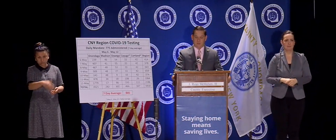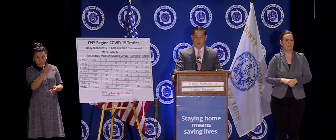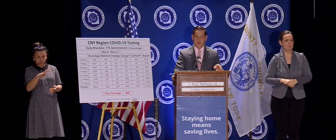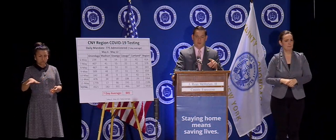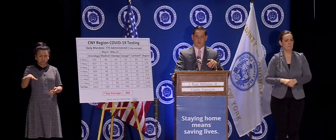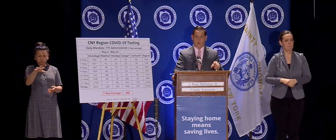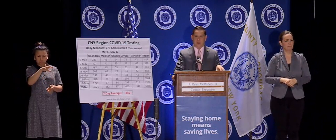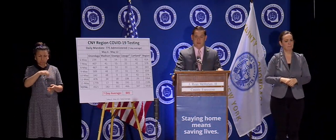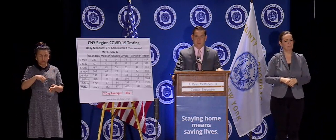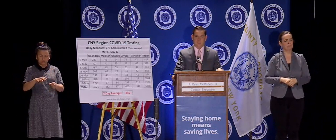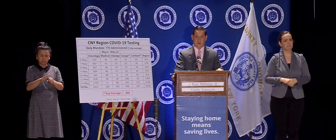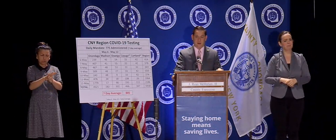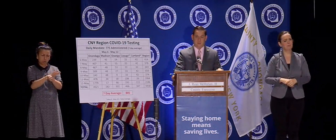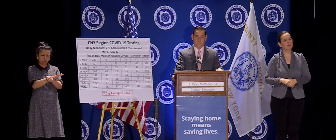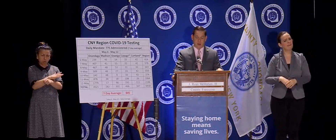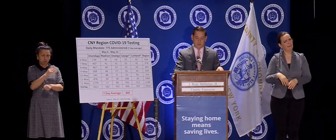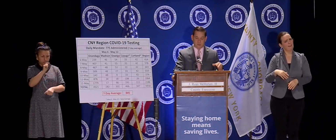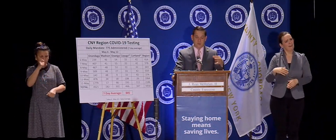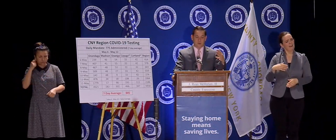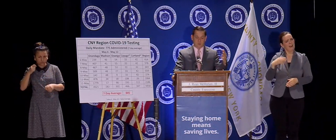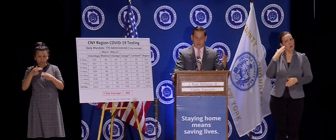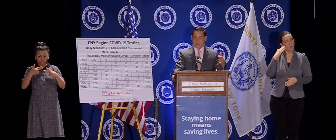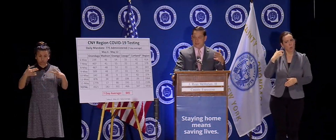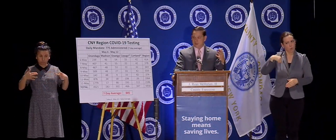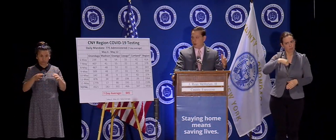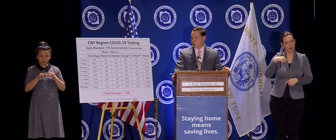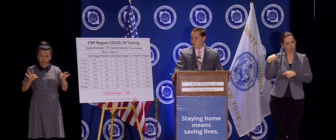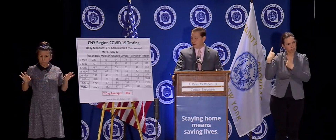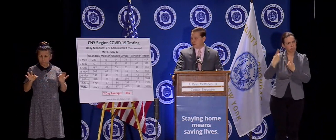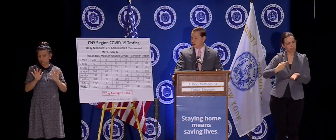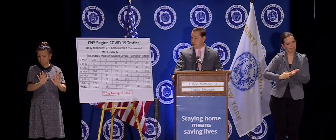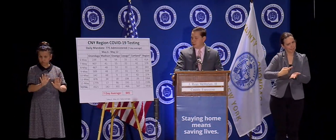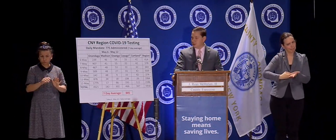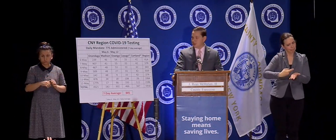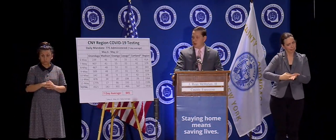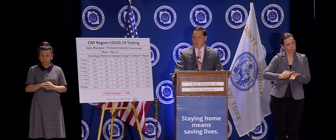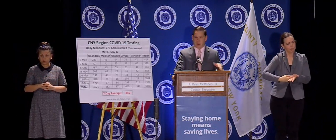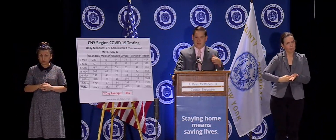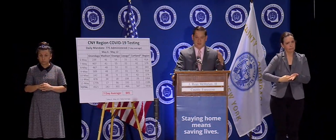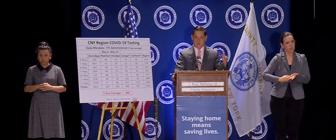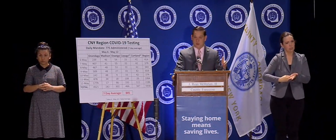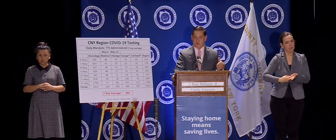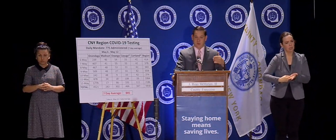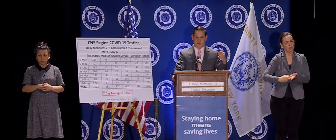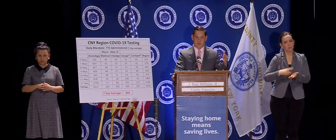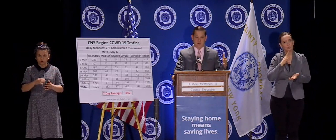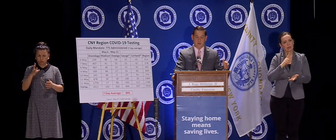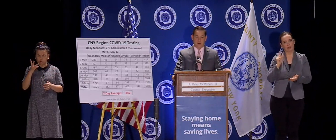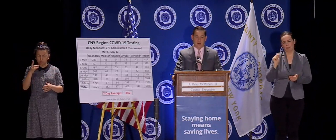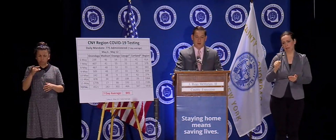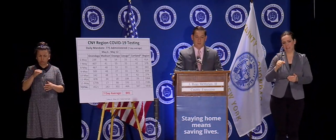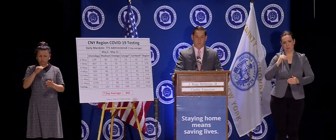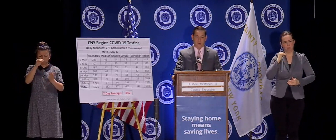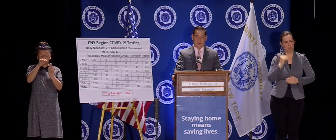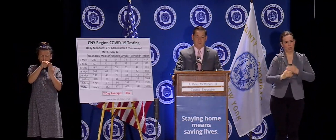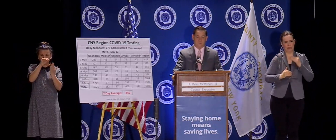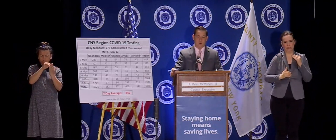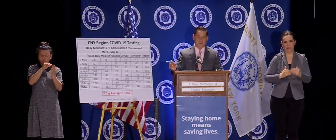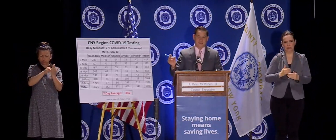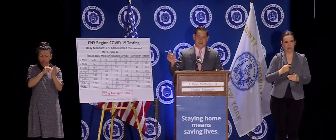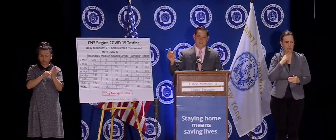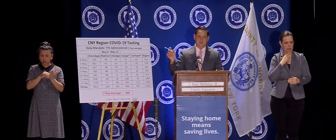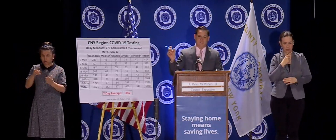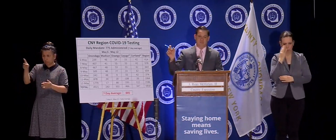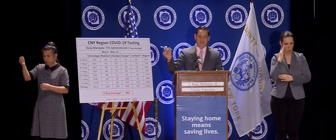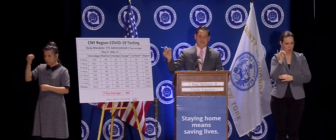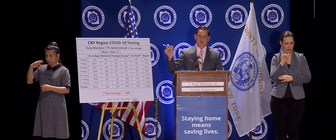overall, I know I've been on a little bit of a rant there, but related to all of this is all a process. We have to pivot. We haven't